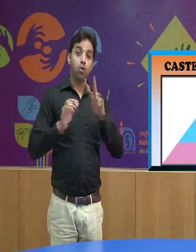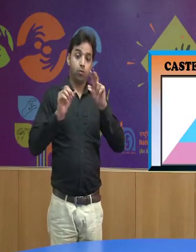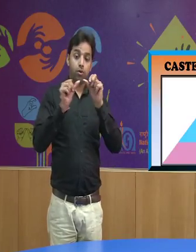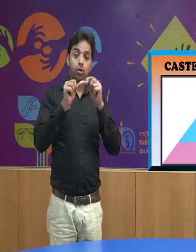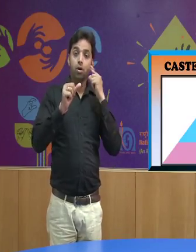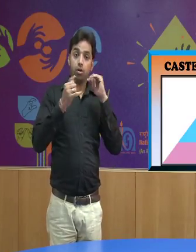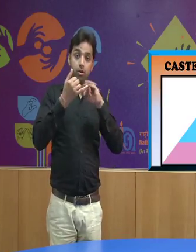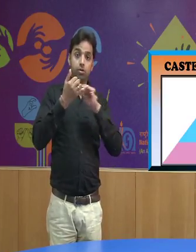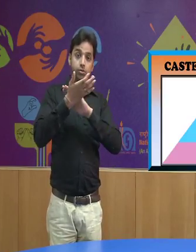Vaishya